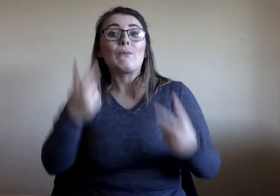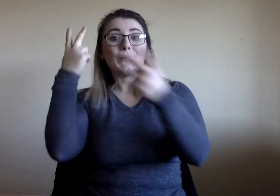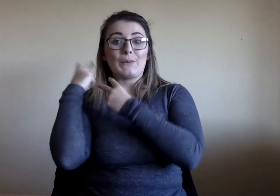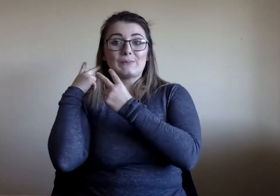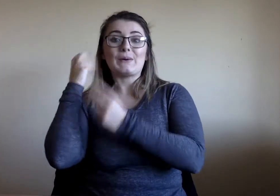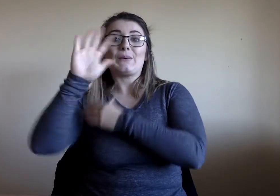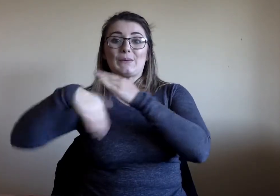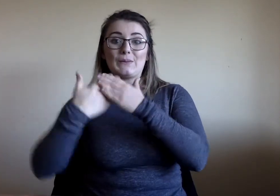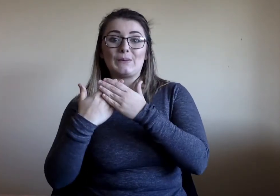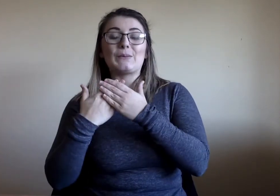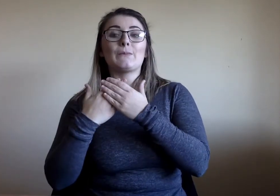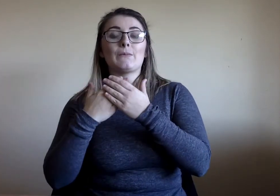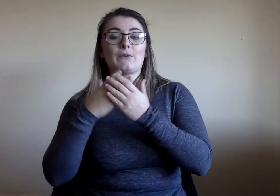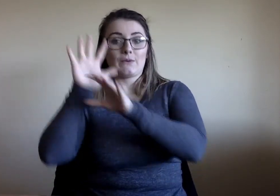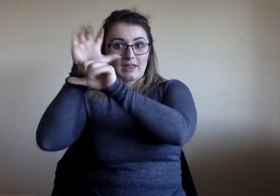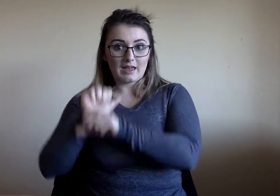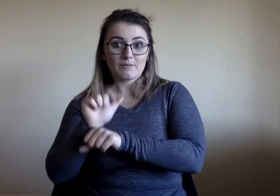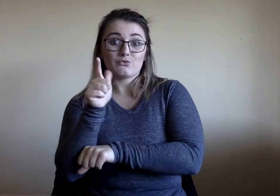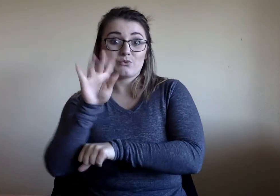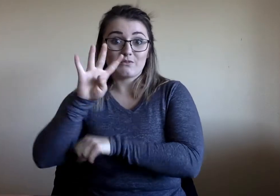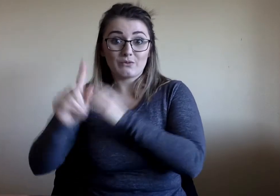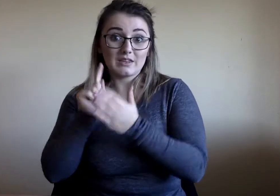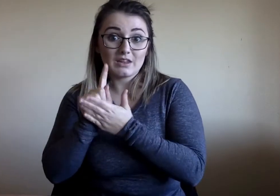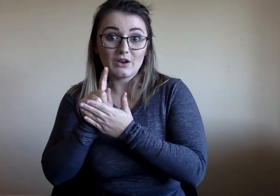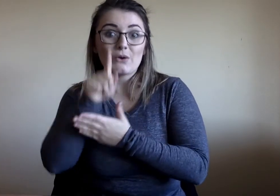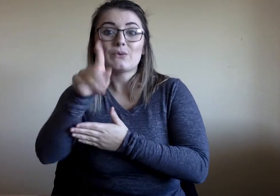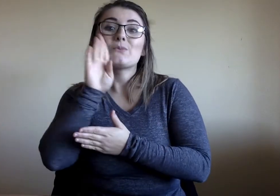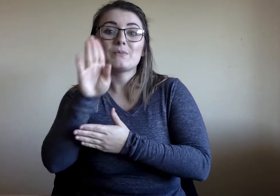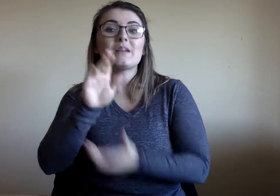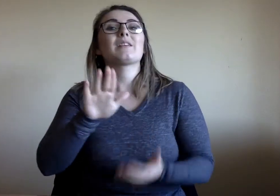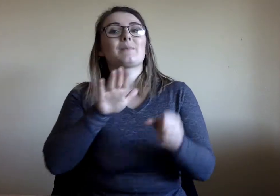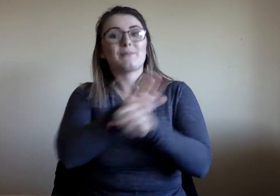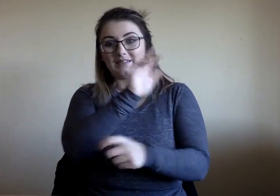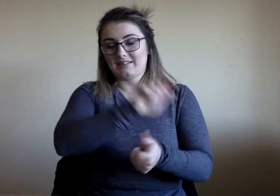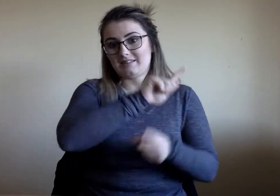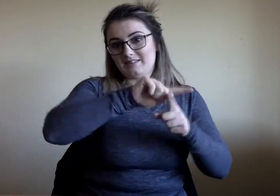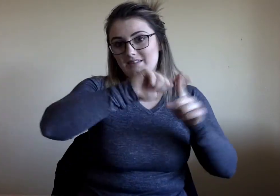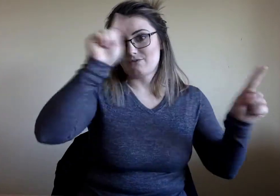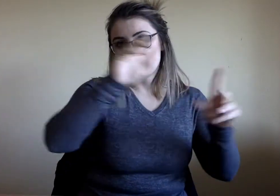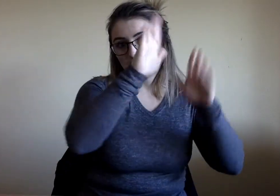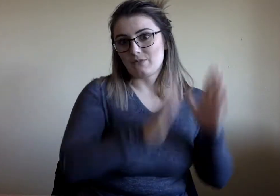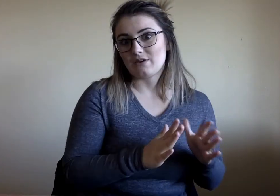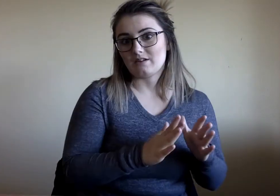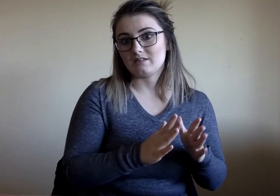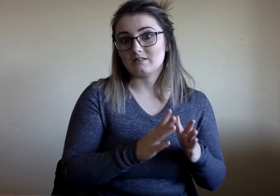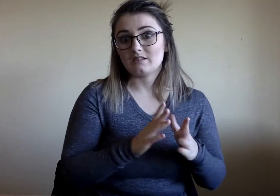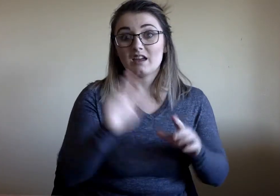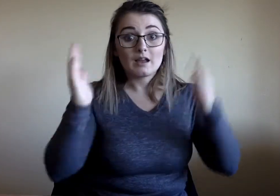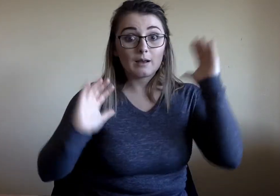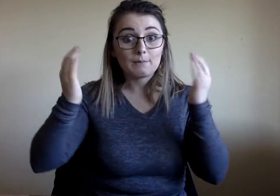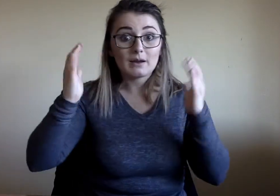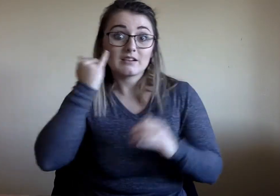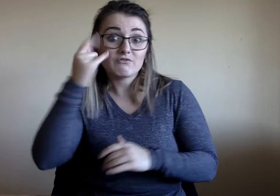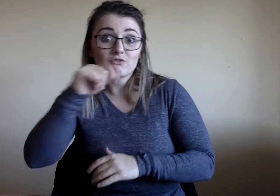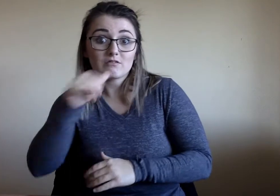20 years. You're going to look at a completely different person than if you hadn't taken it slow and steady. If there's something that I didn't